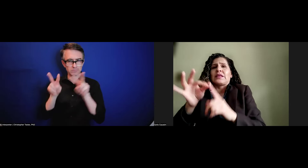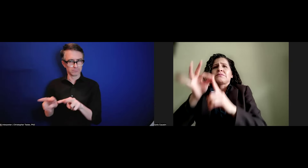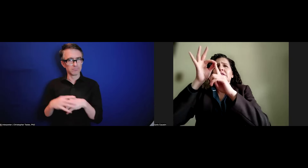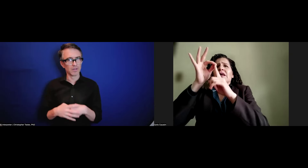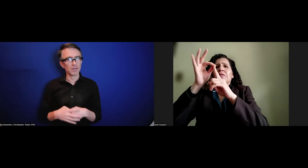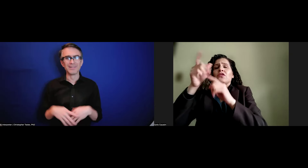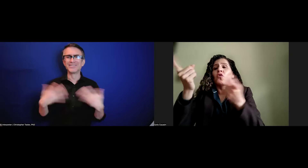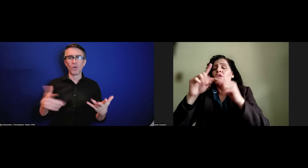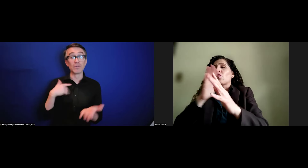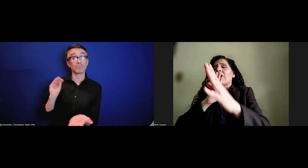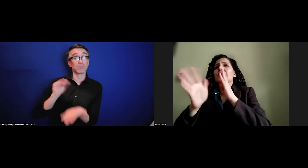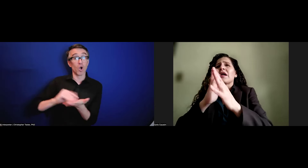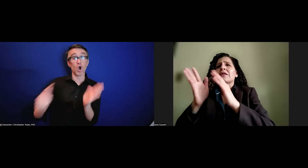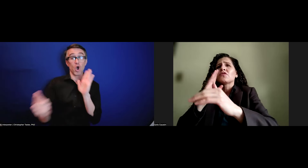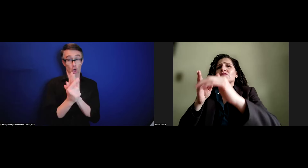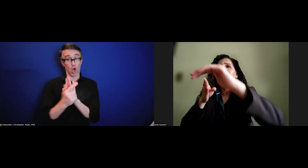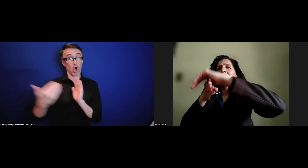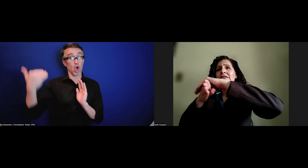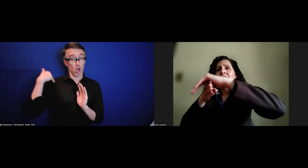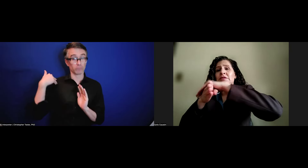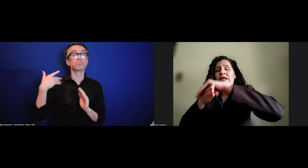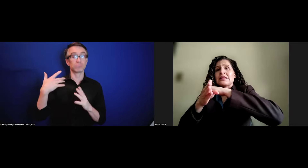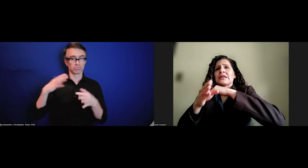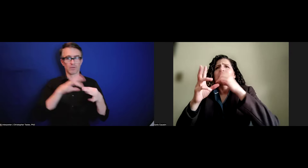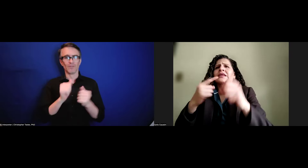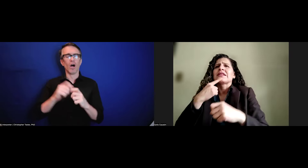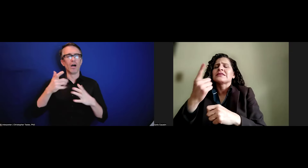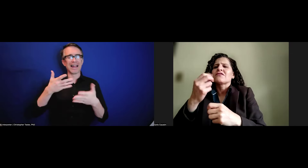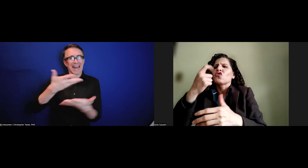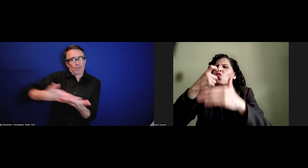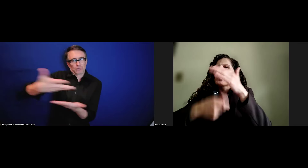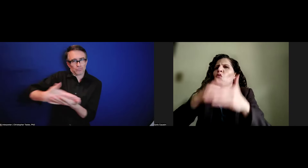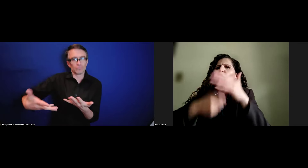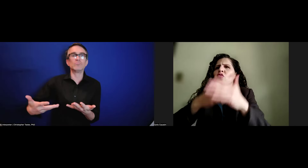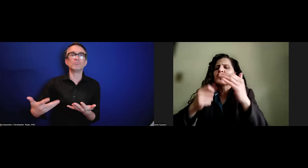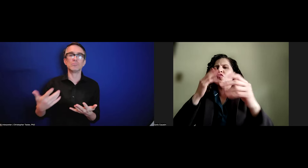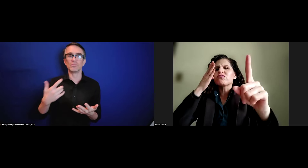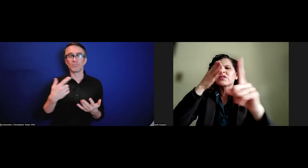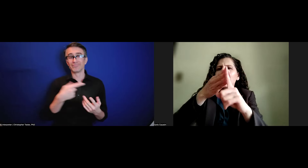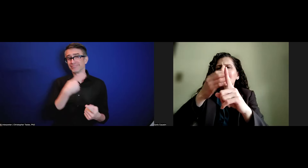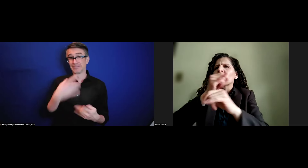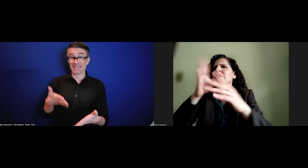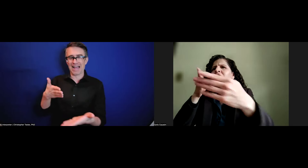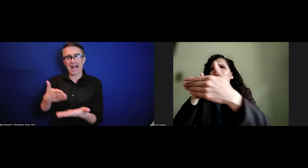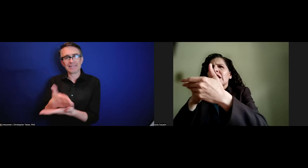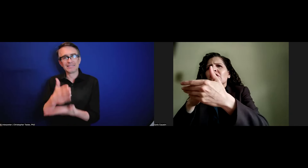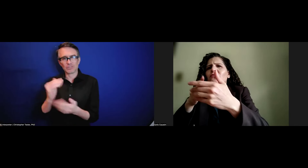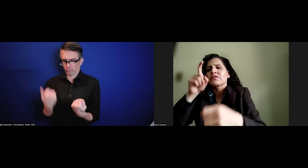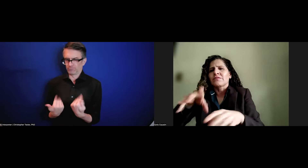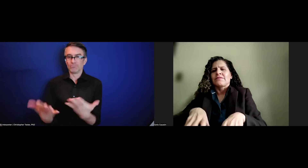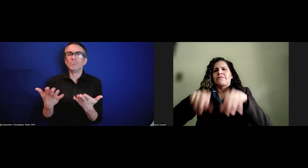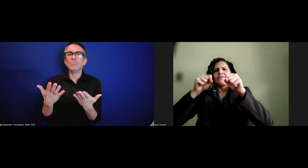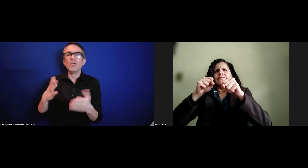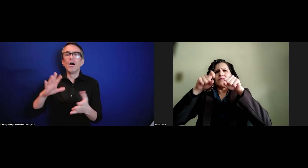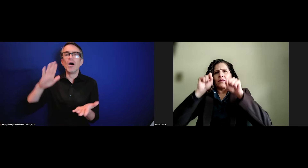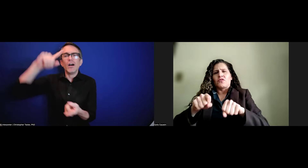For us, it is also very important to be able to access these rights, because we are talking about sustainability in health. Rights that they are